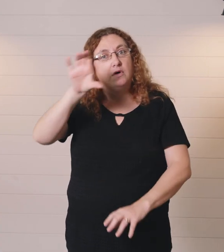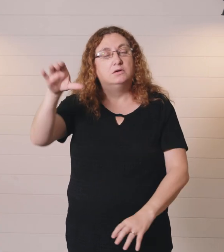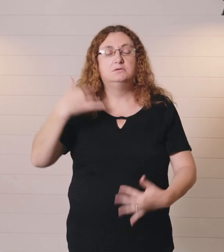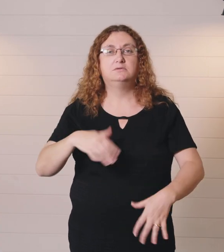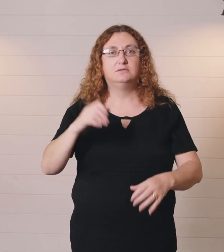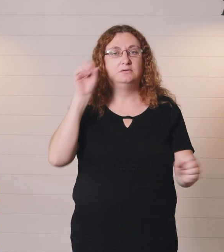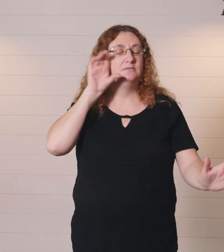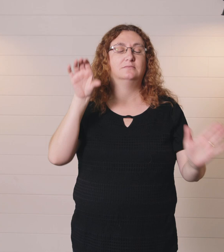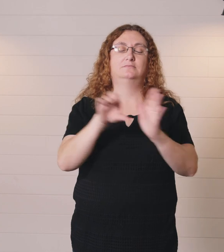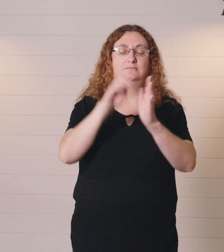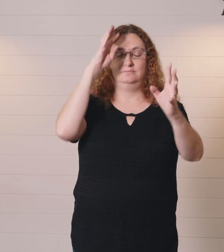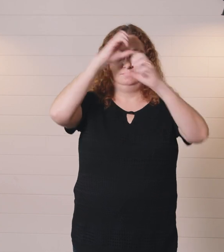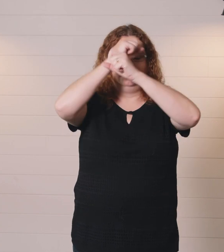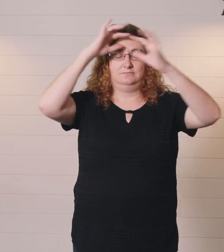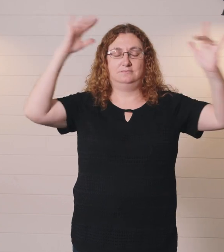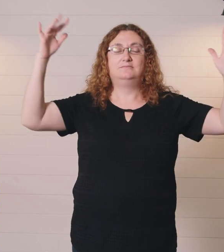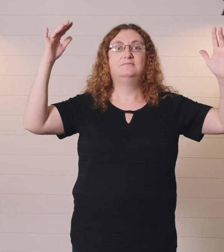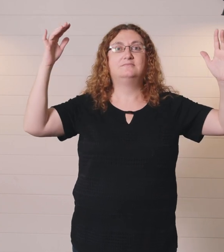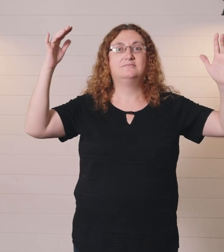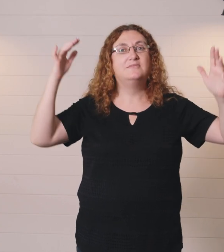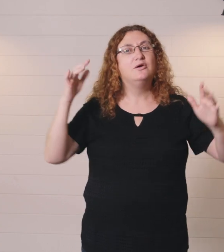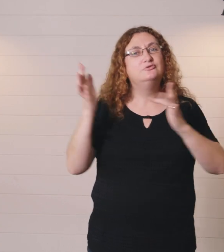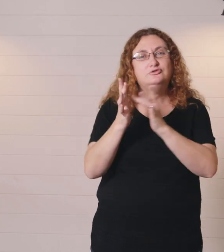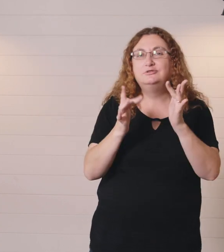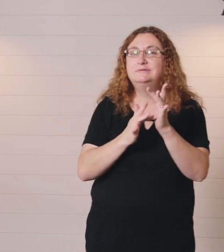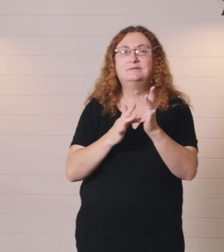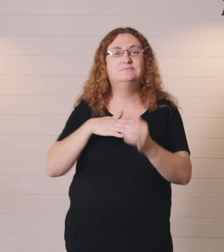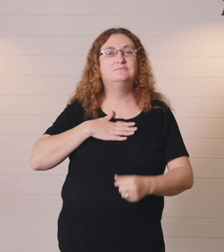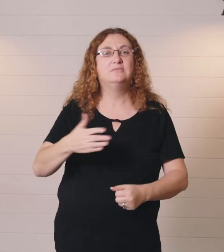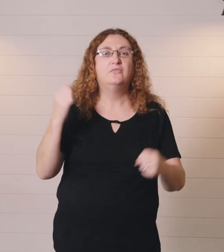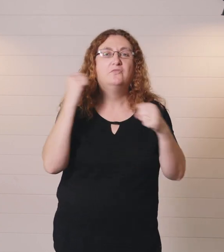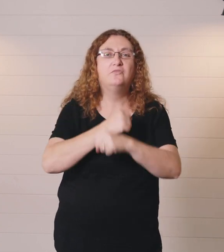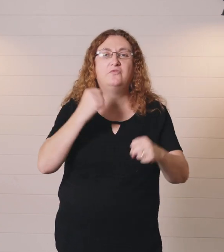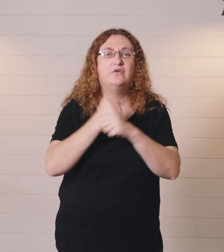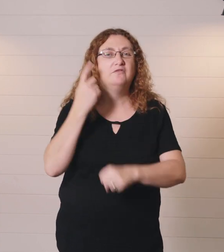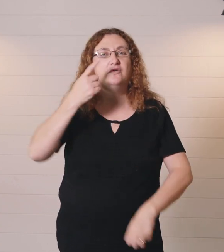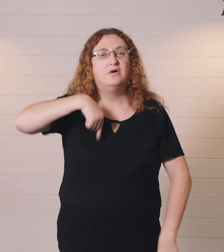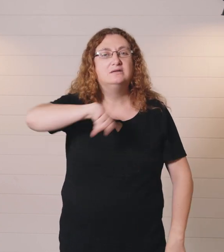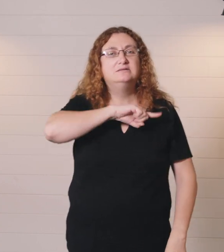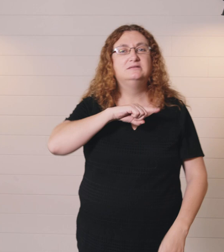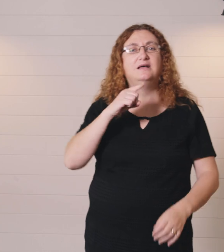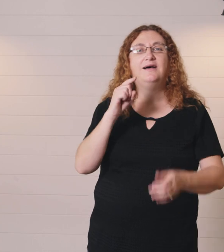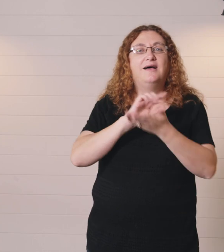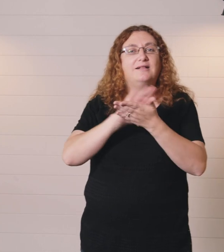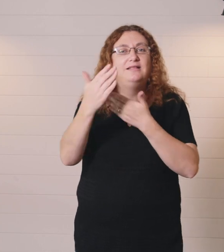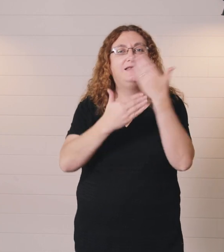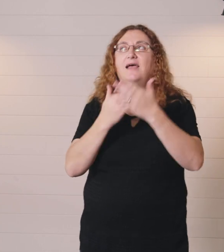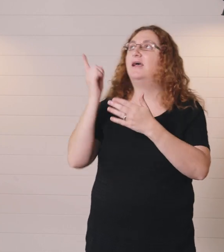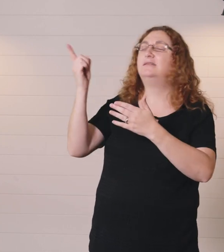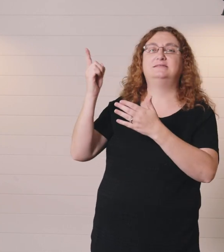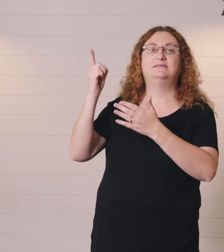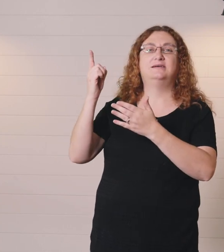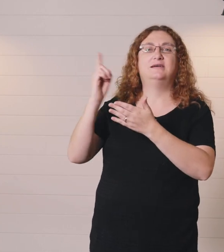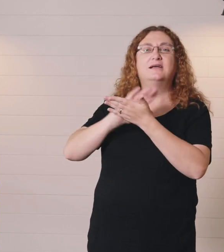What an amazing picture. That there is one, there was one who had clean hands and a pure heart, who was